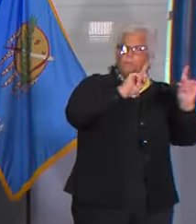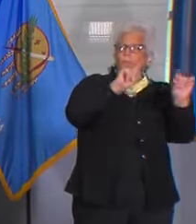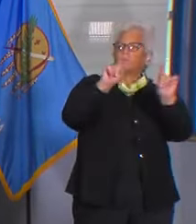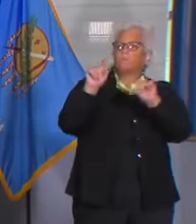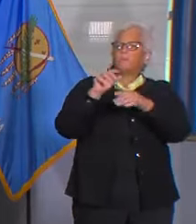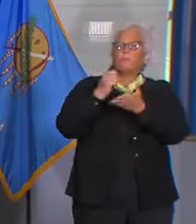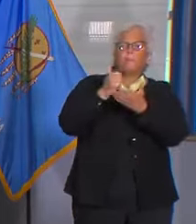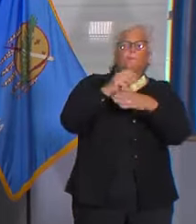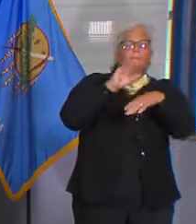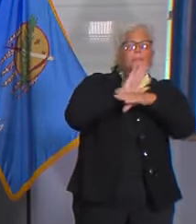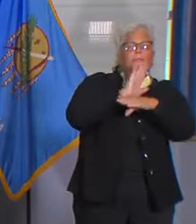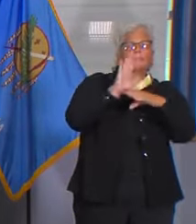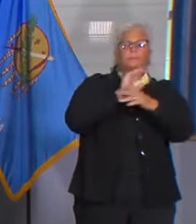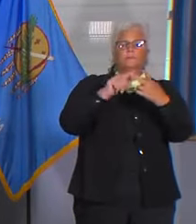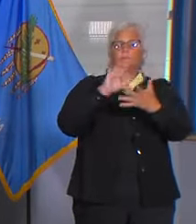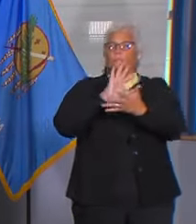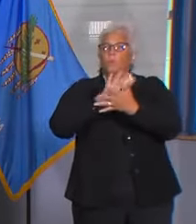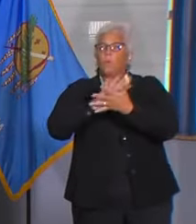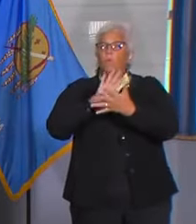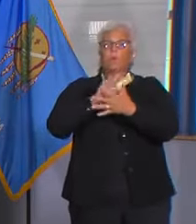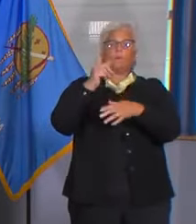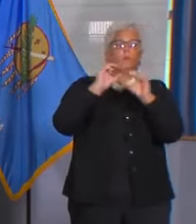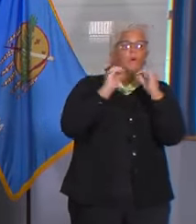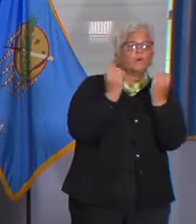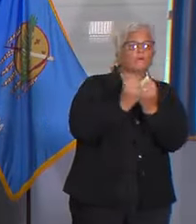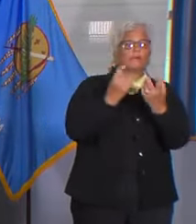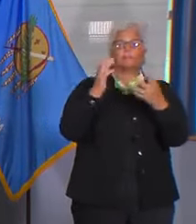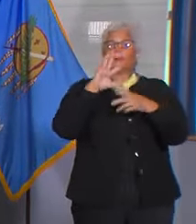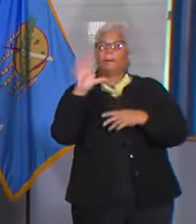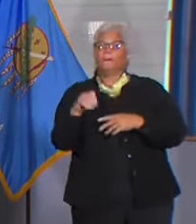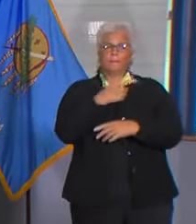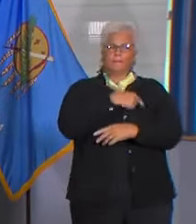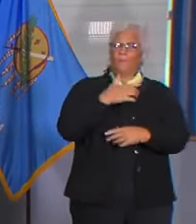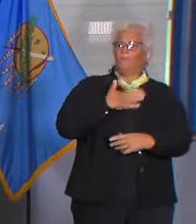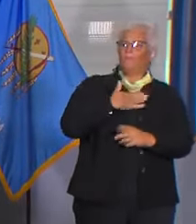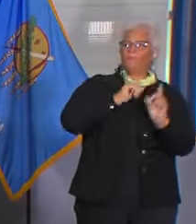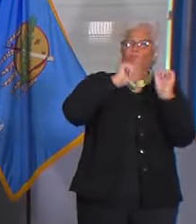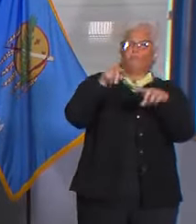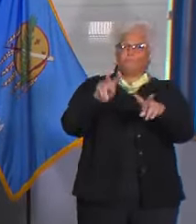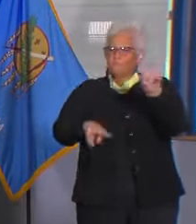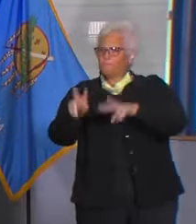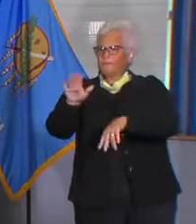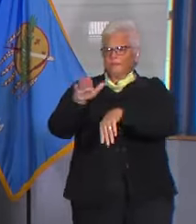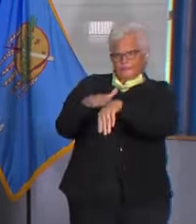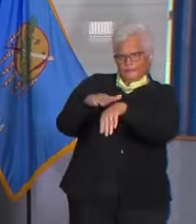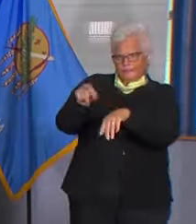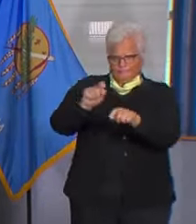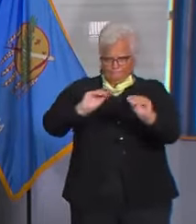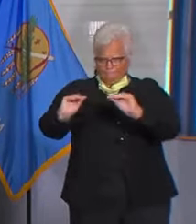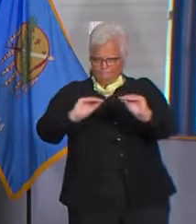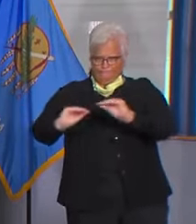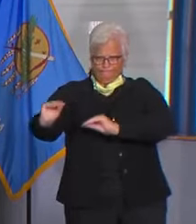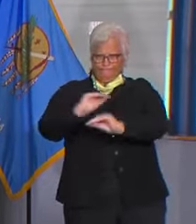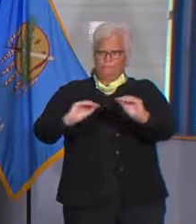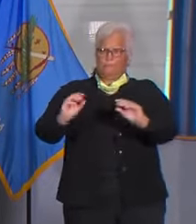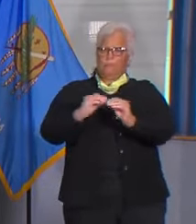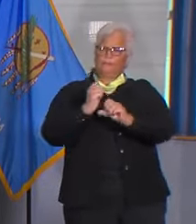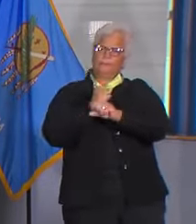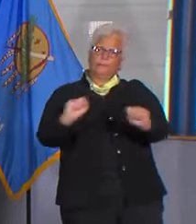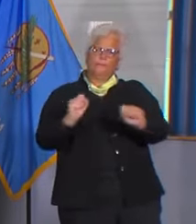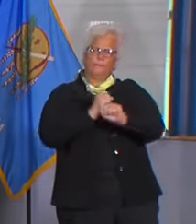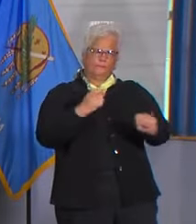Please don't hesitate to reach out to us with your questions. And we are happy to review any health and safety plans that you have. I think our staff have